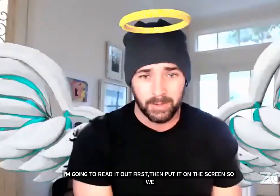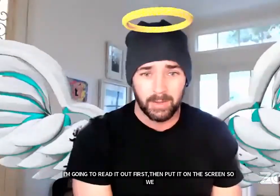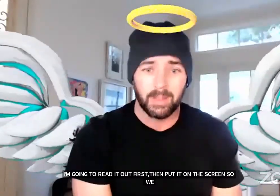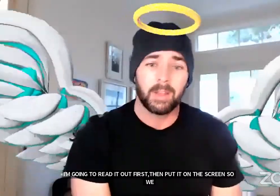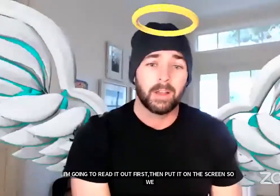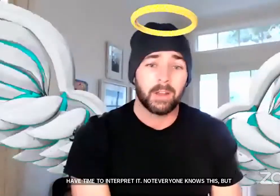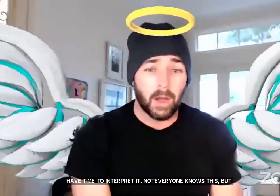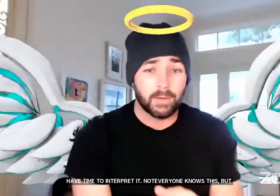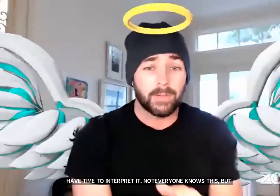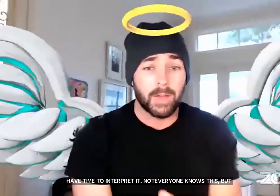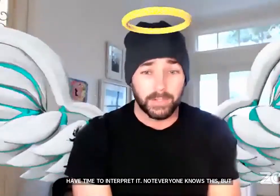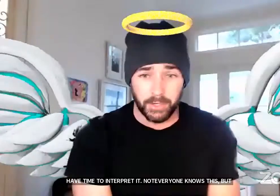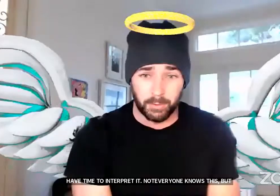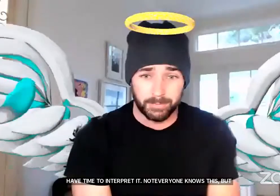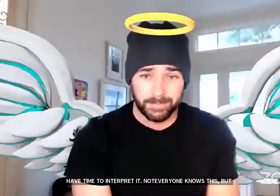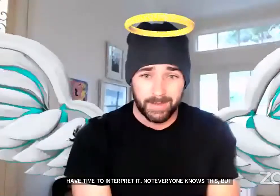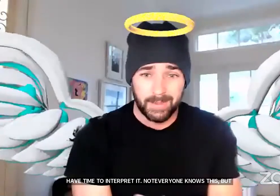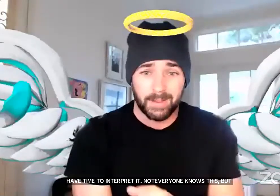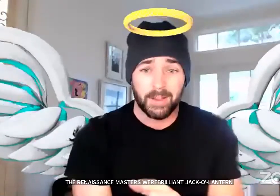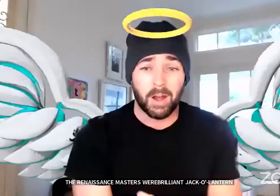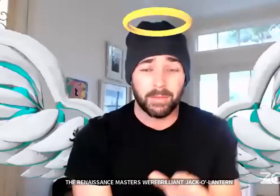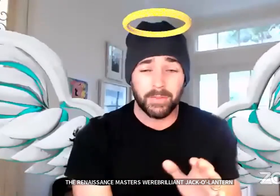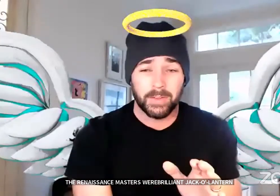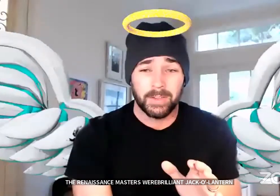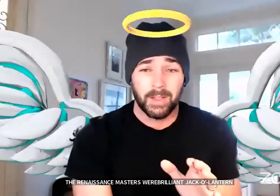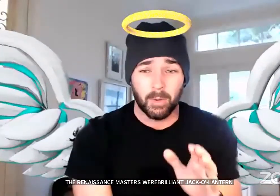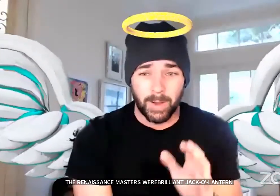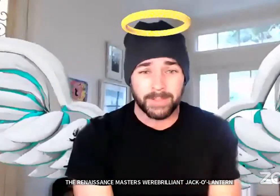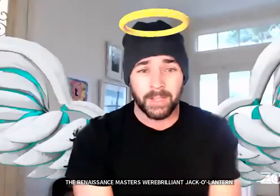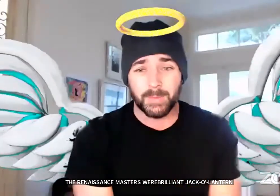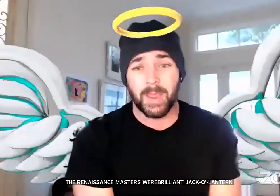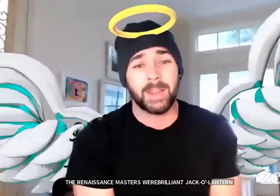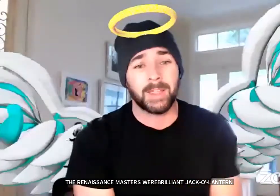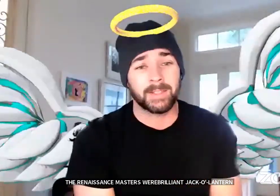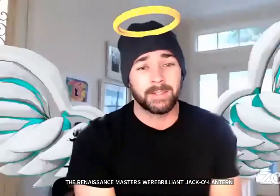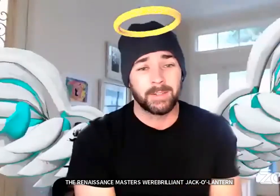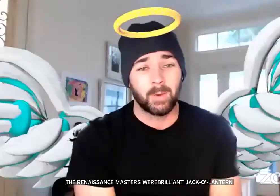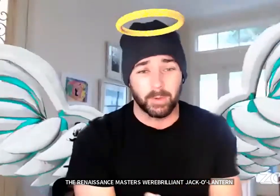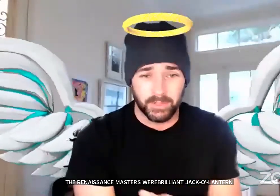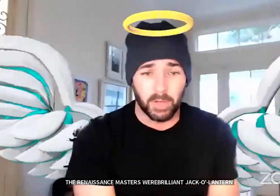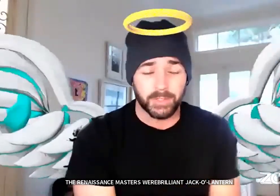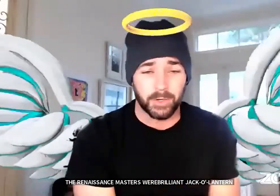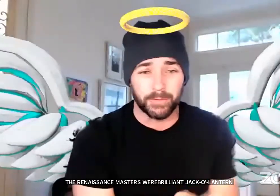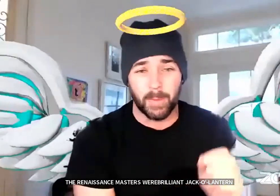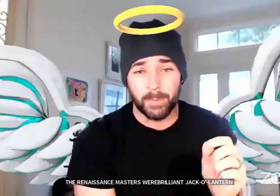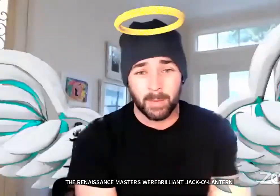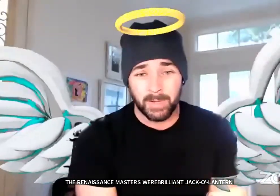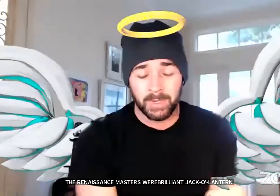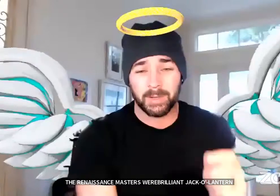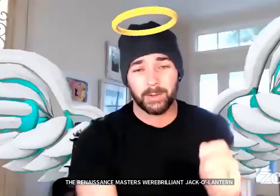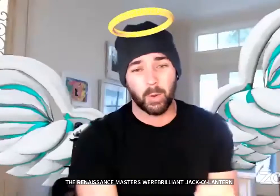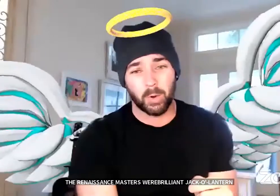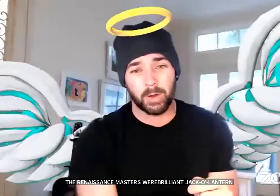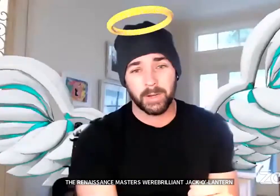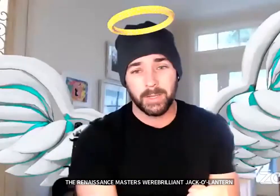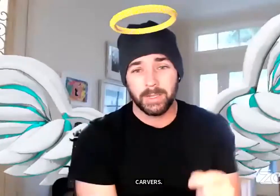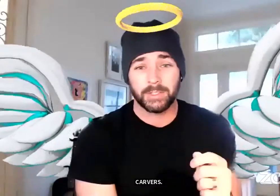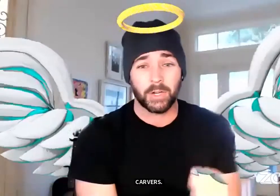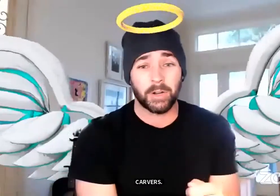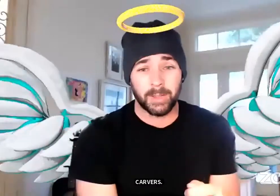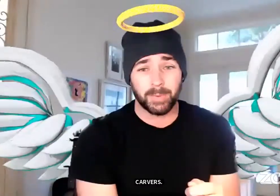carvers. Caravaggio. Carve a Renaissance painting or sculpture from a pumpkin,